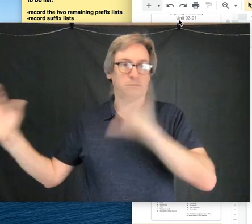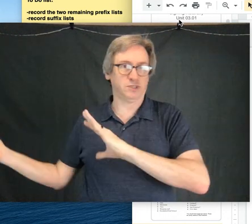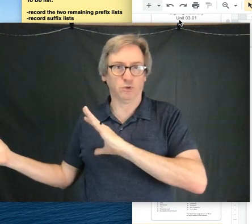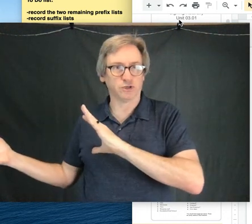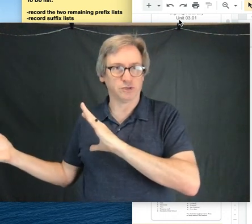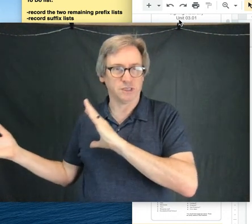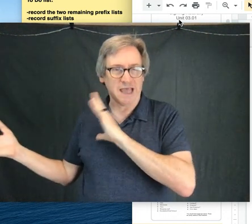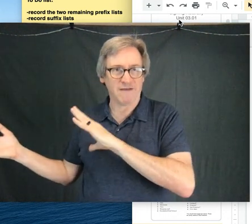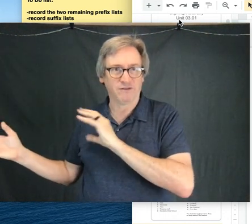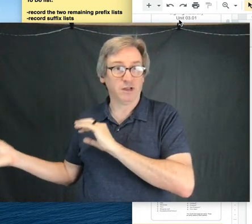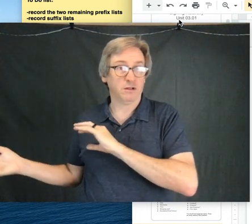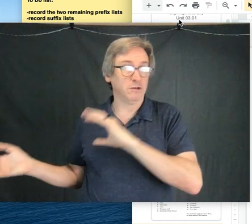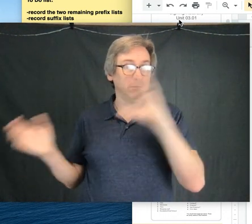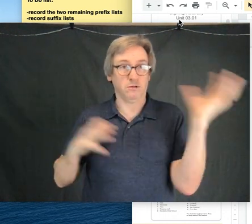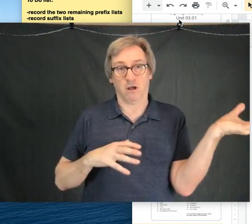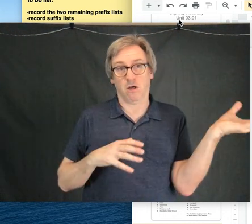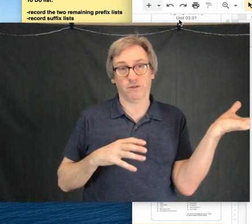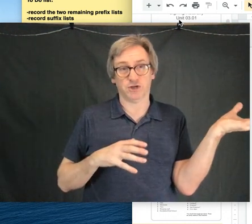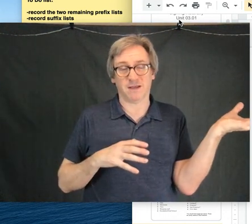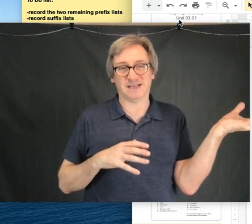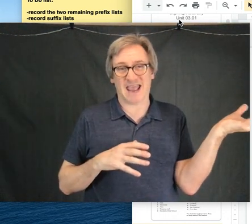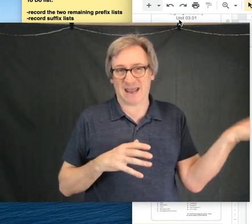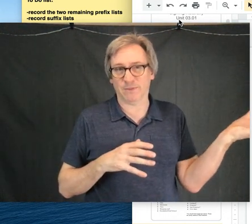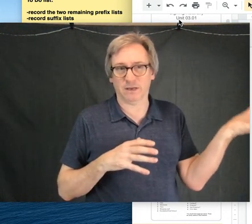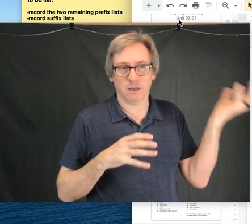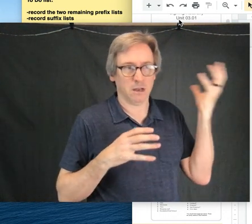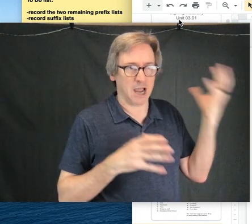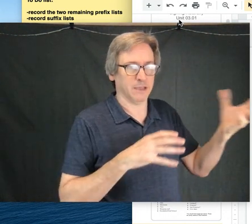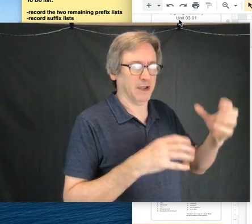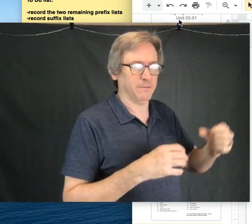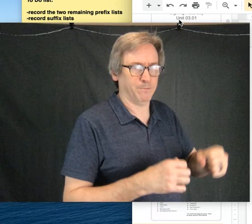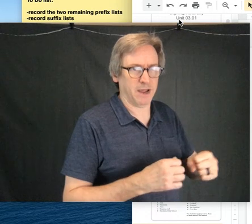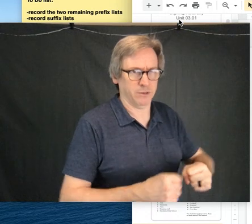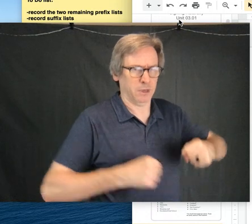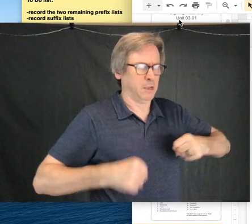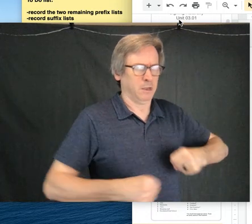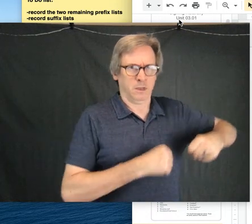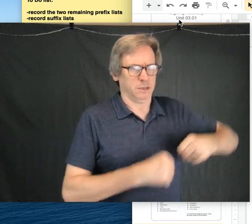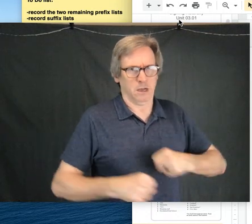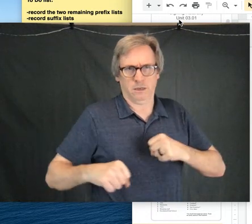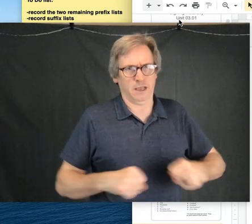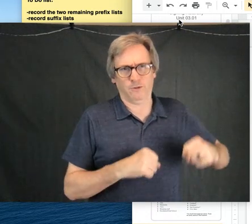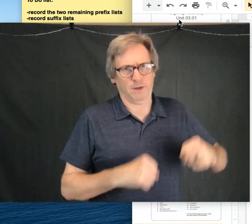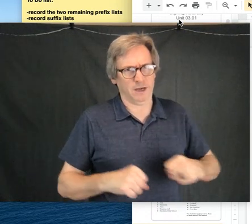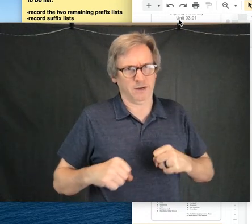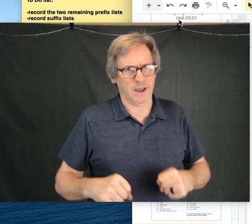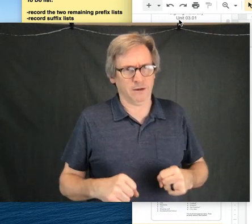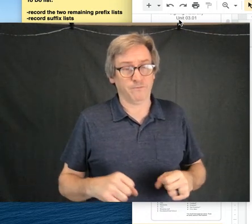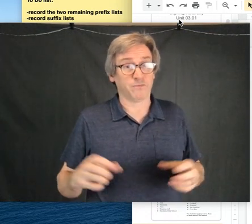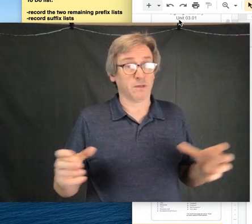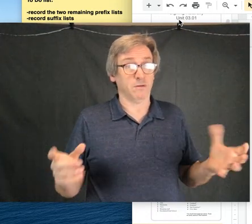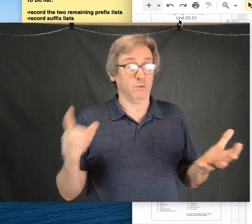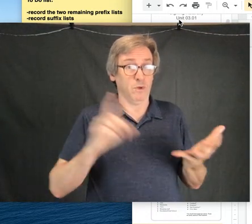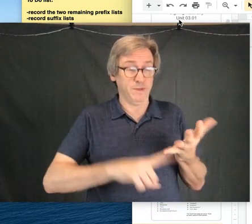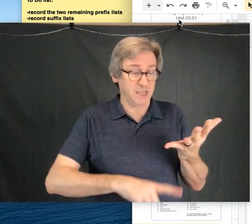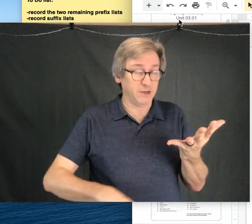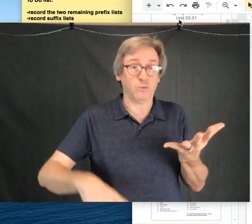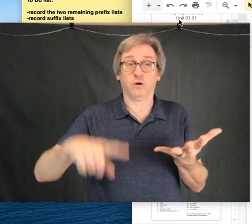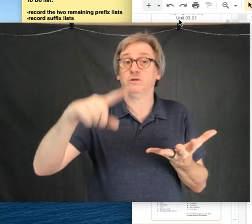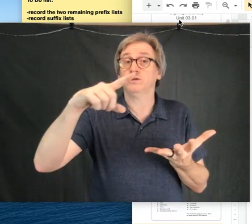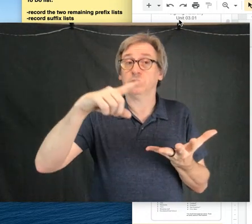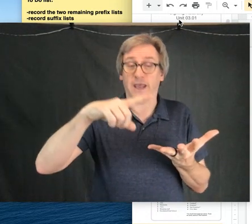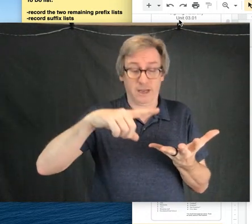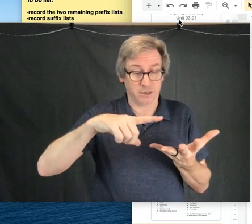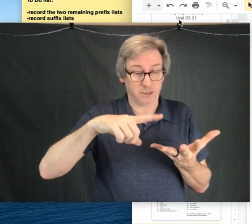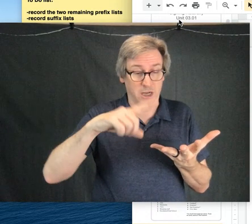the soldiers left, all the jobs that had been occupied by the young, able-bodied men, women came in and